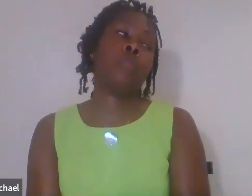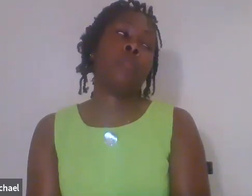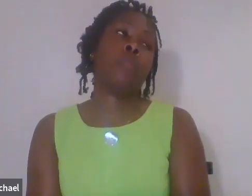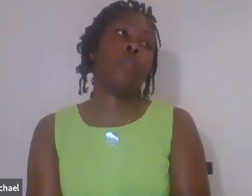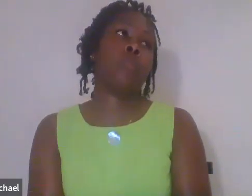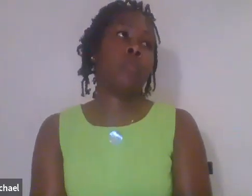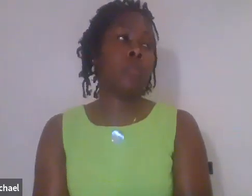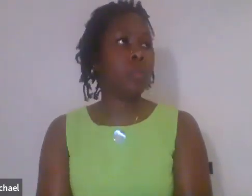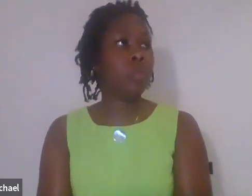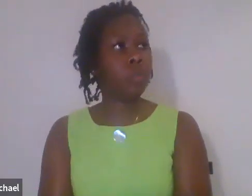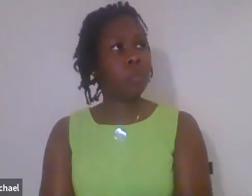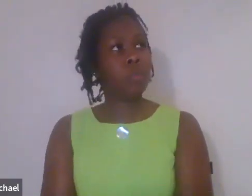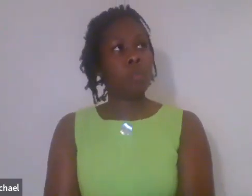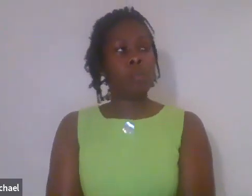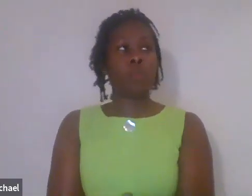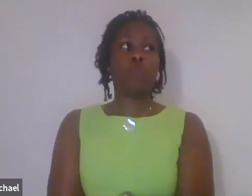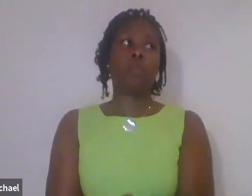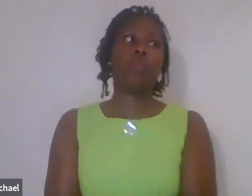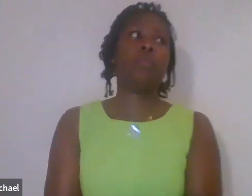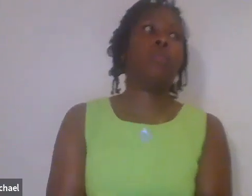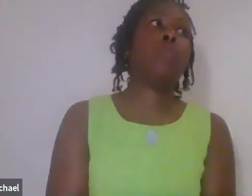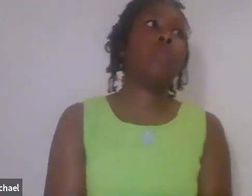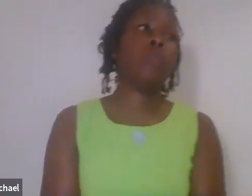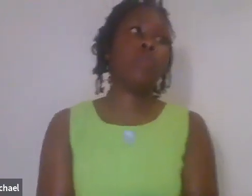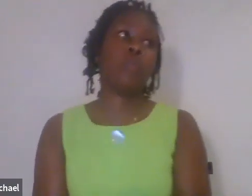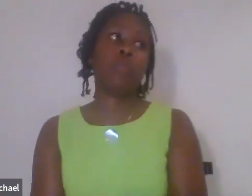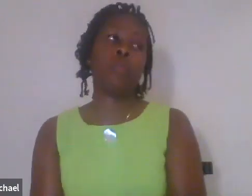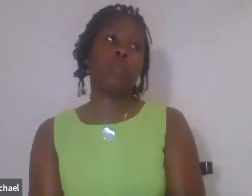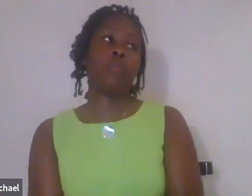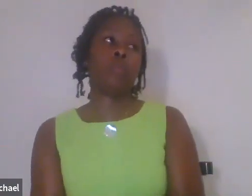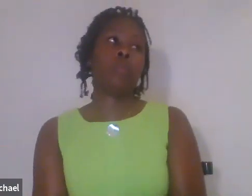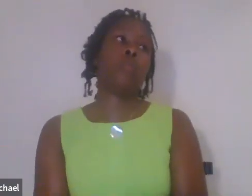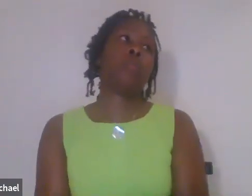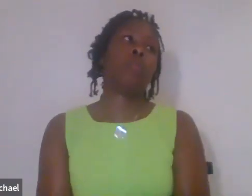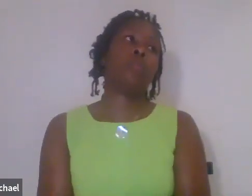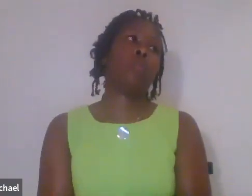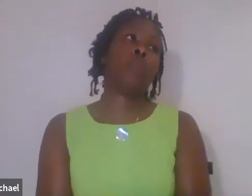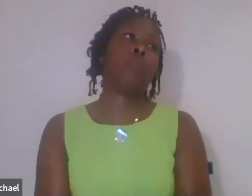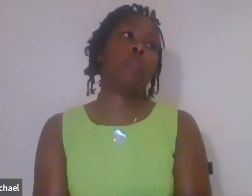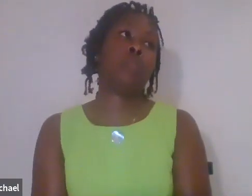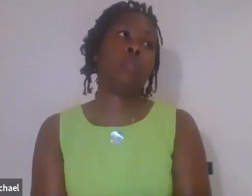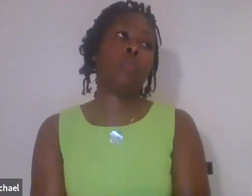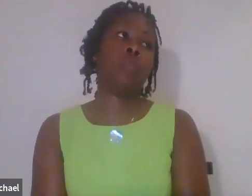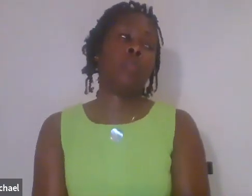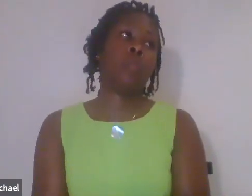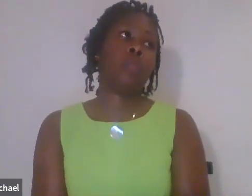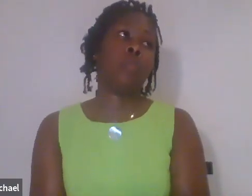story, we are also better people, and we can also share what we have learned to our friends and peers,